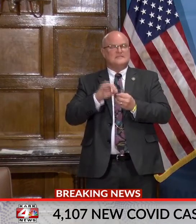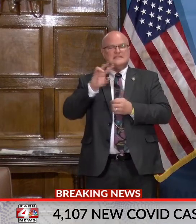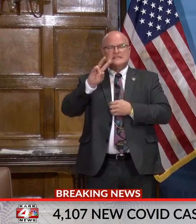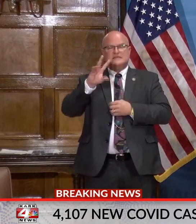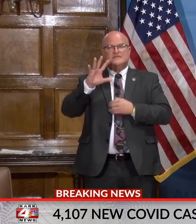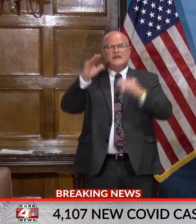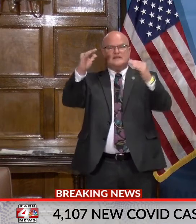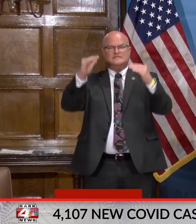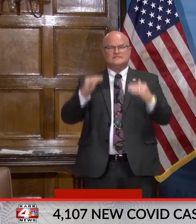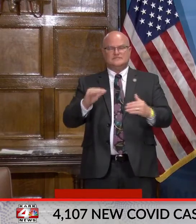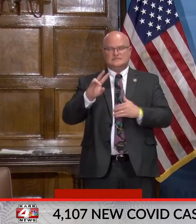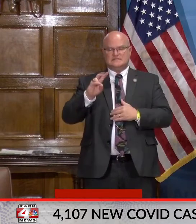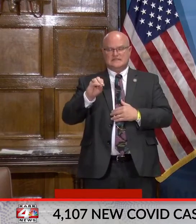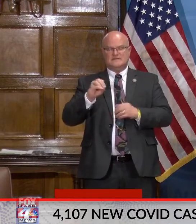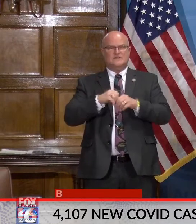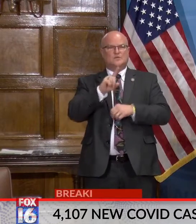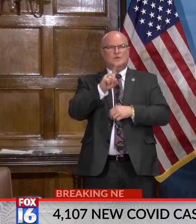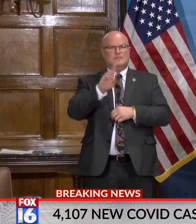to 1B.